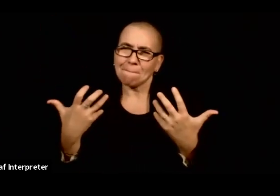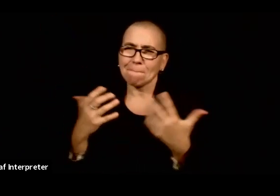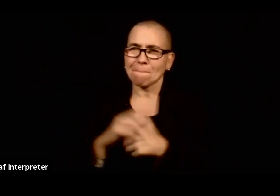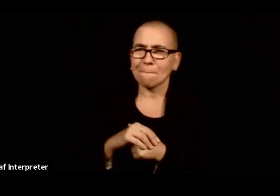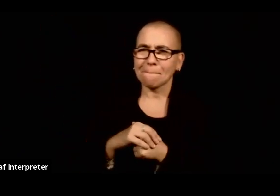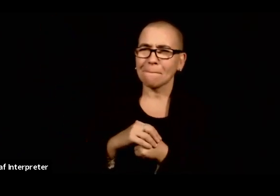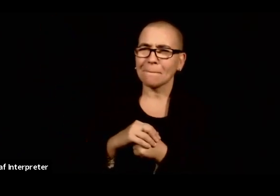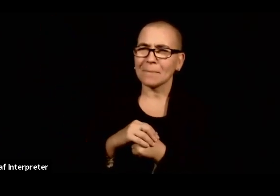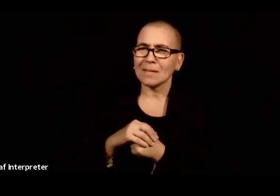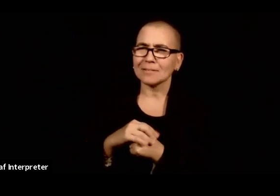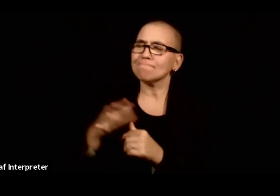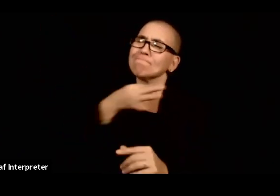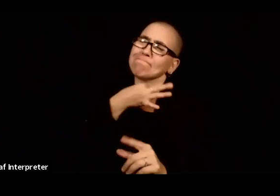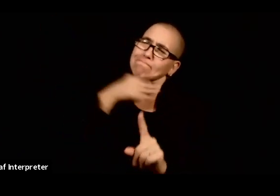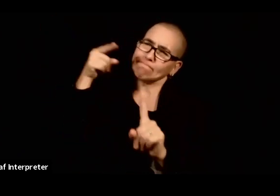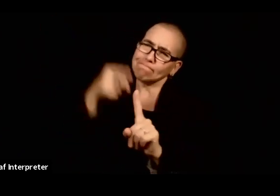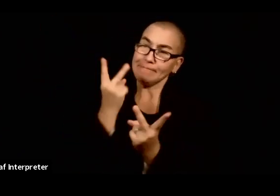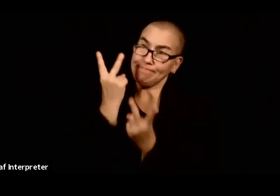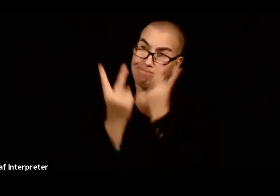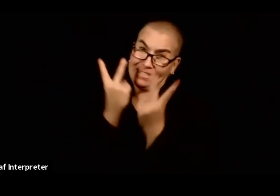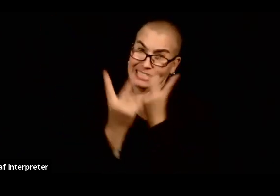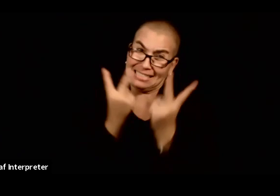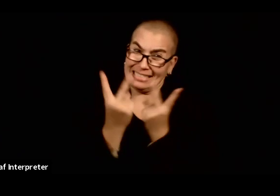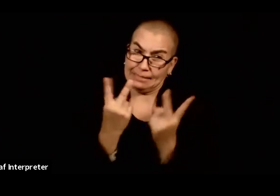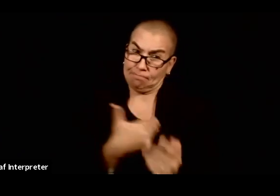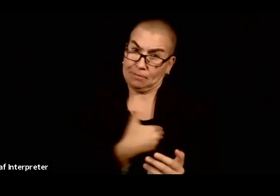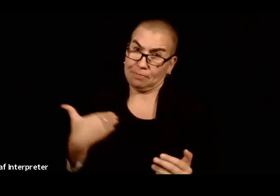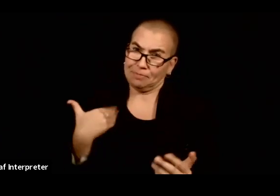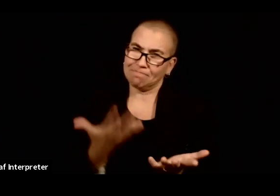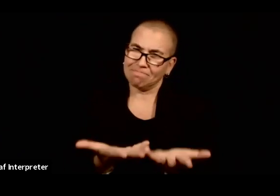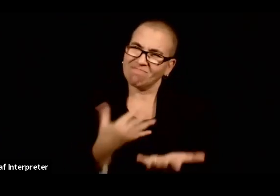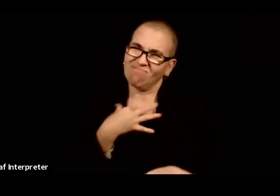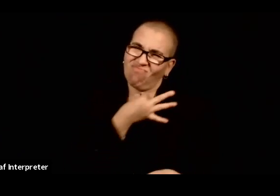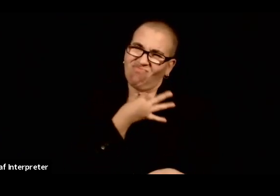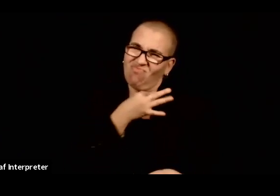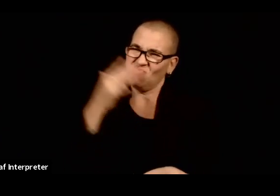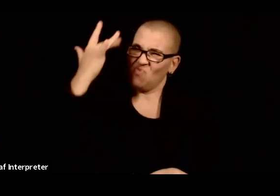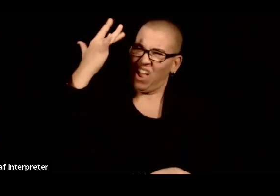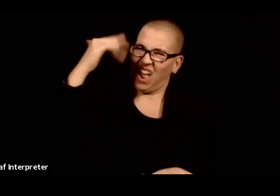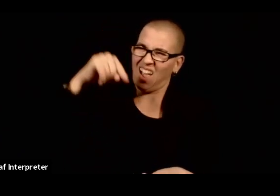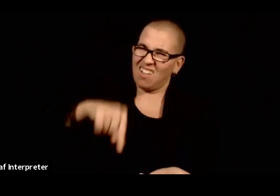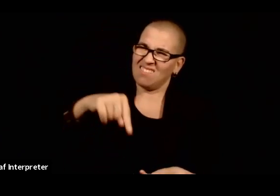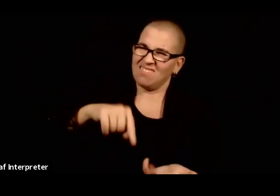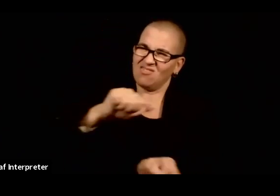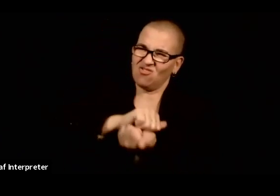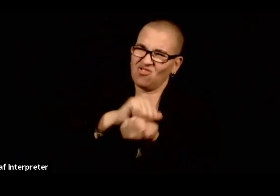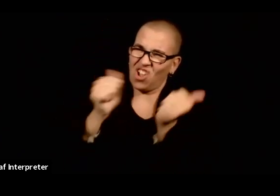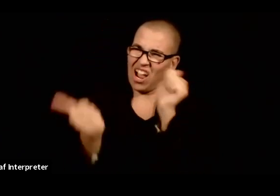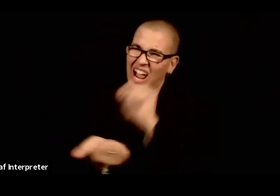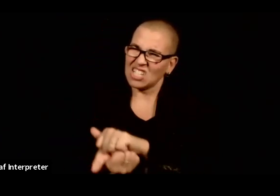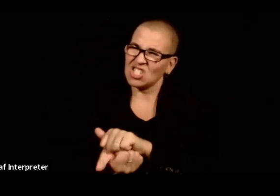trigger to this change based on the cases inside the facility?